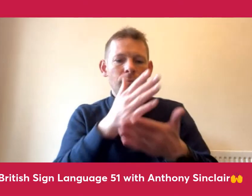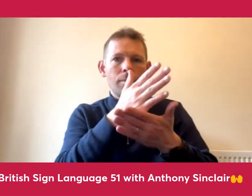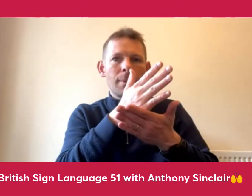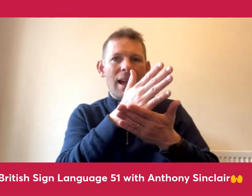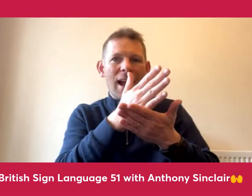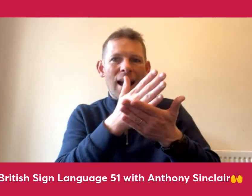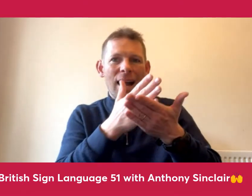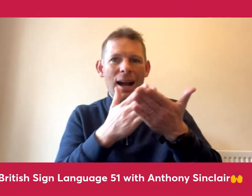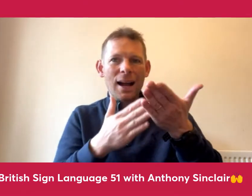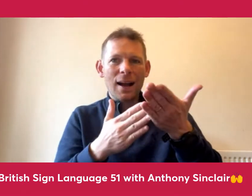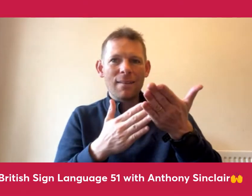food,